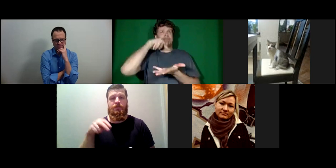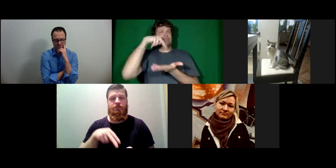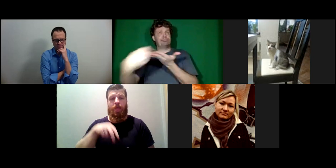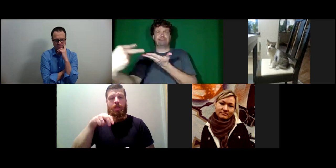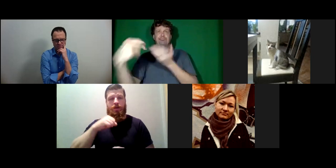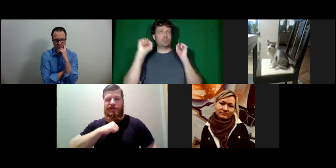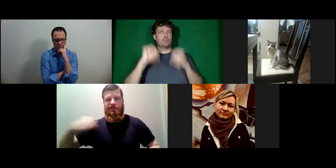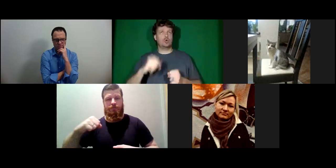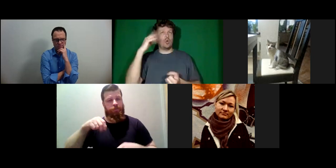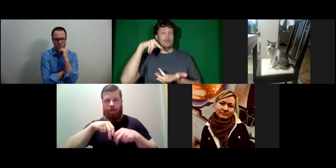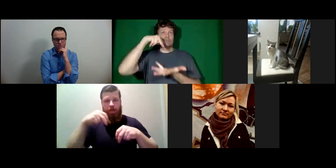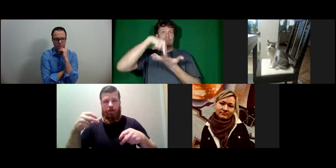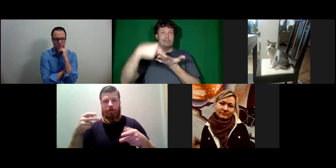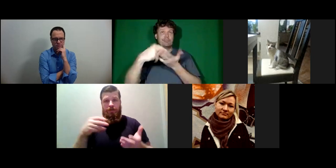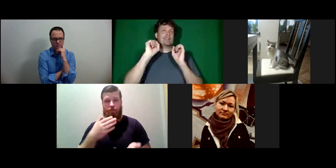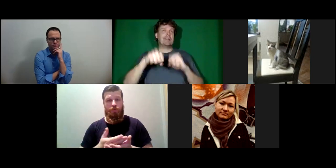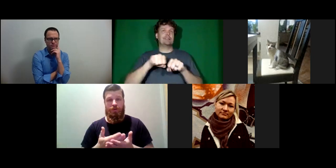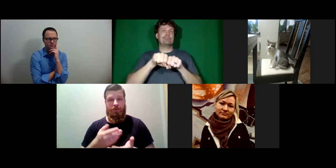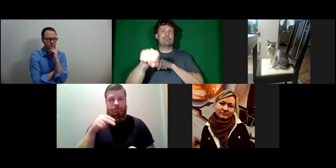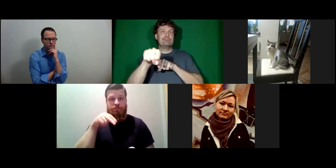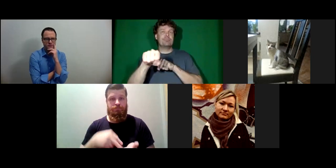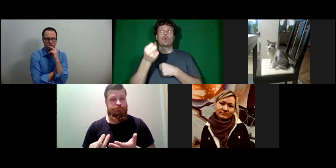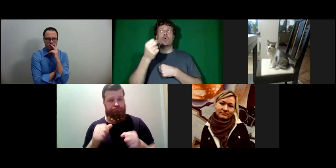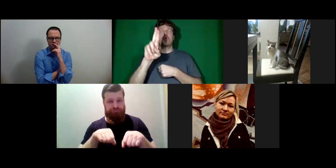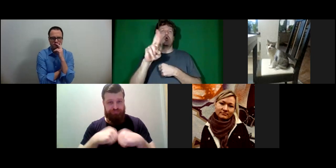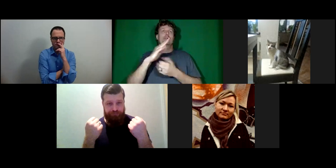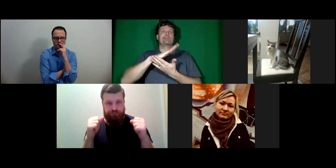one little hit, I would fall really easily.